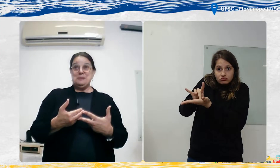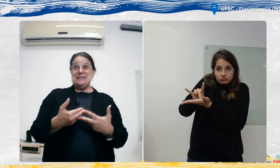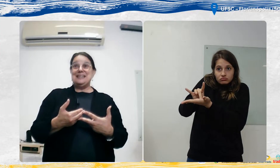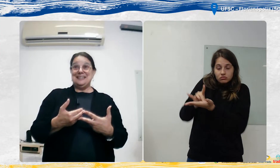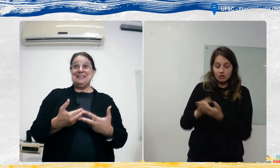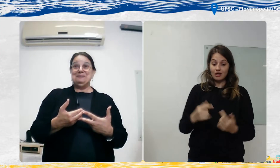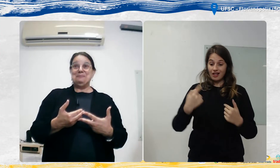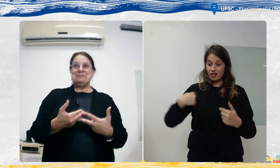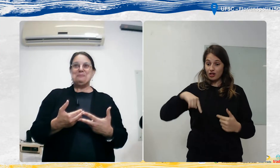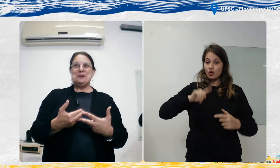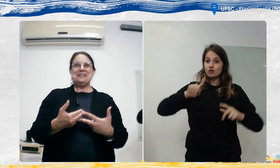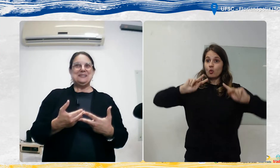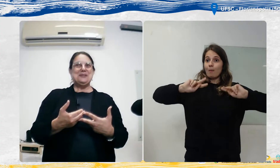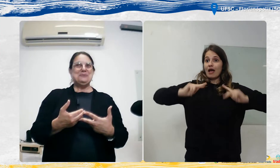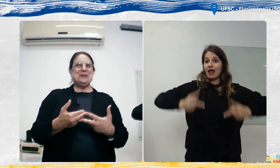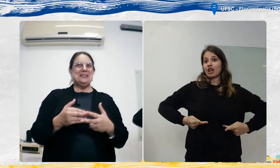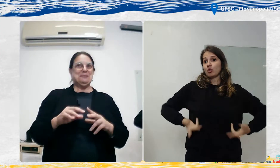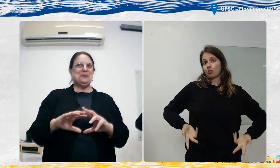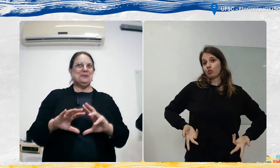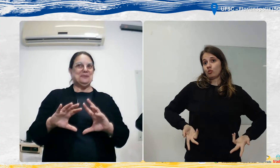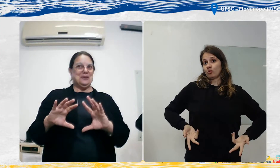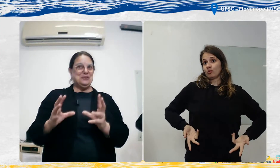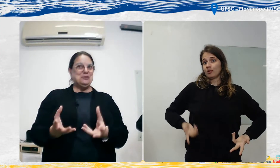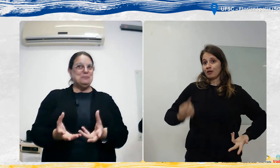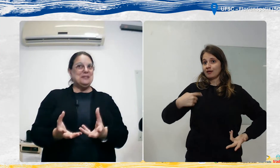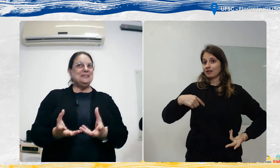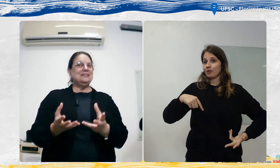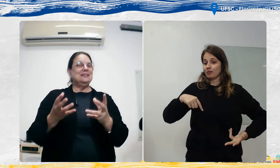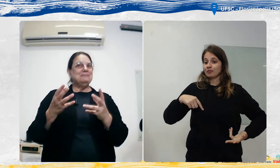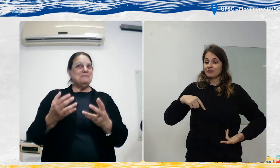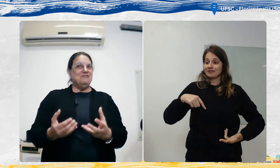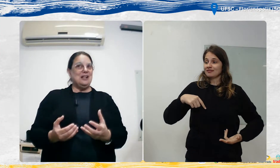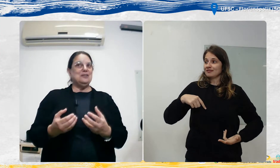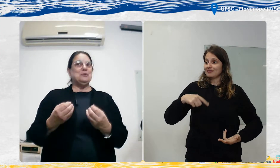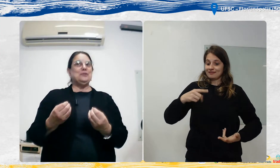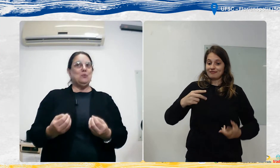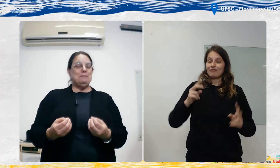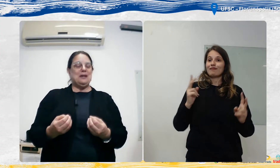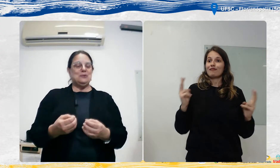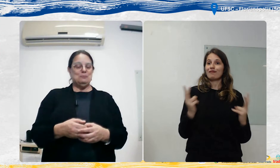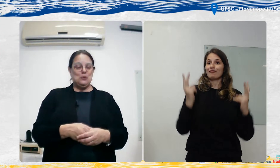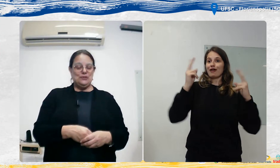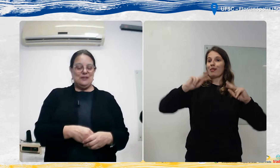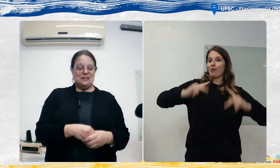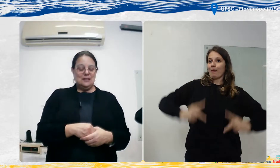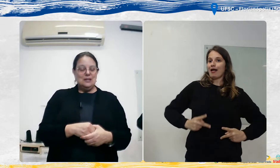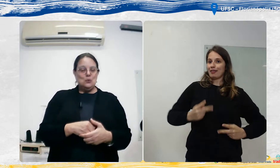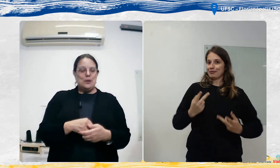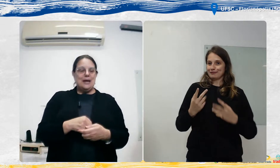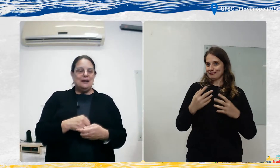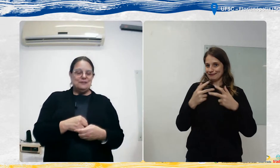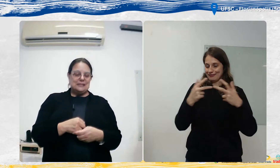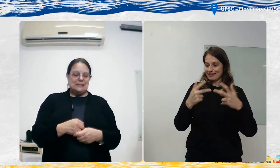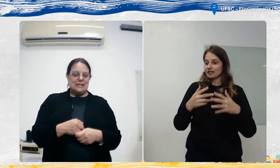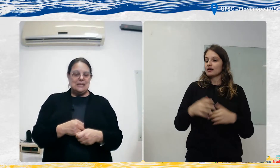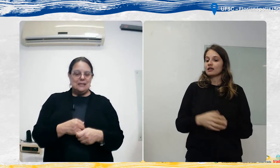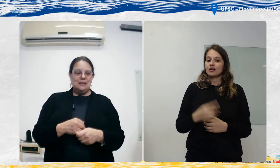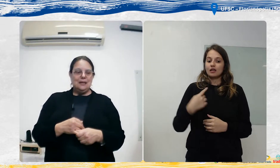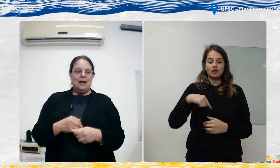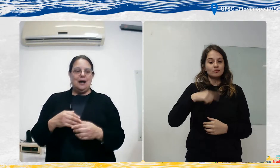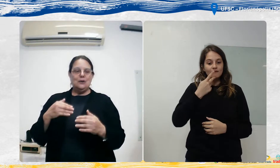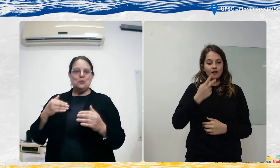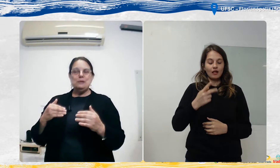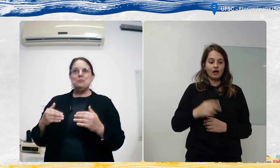human being, remember I started with for our human values and what matters most of us, we have to